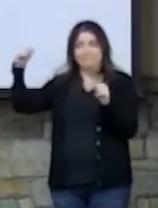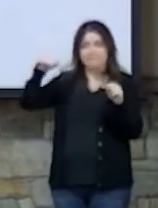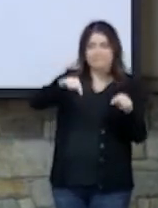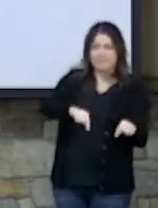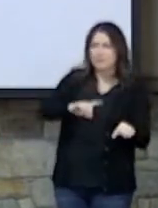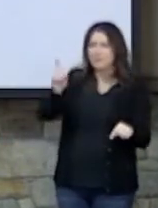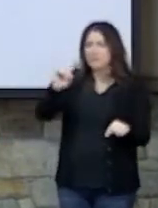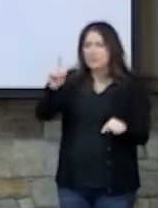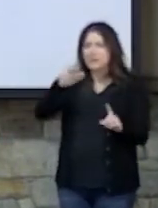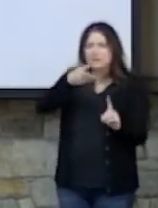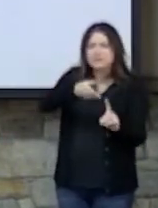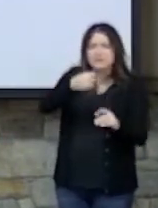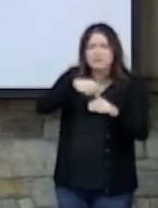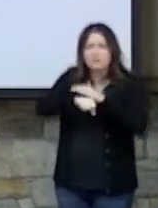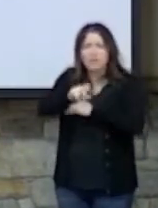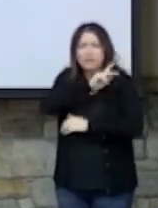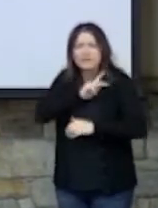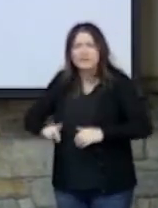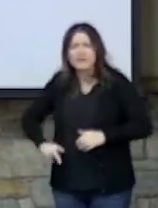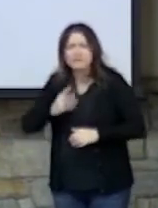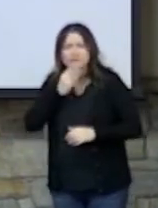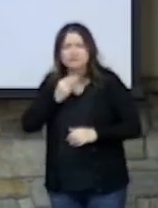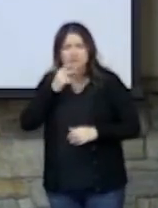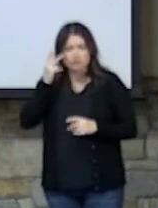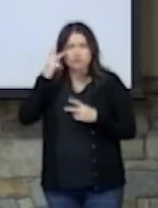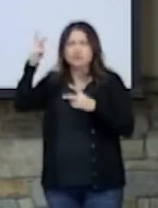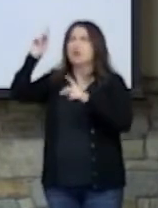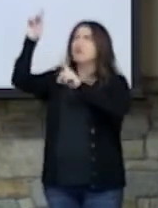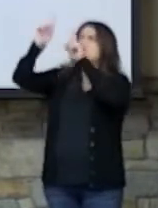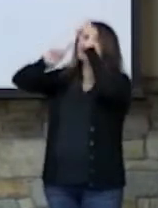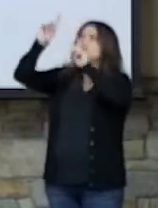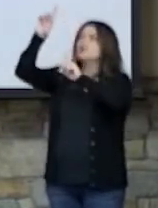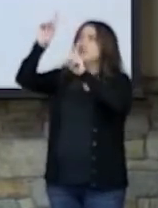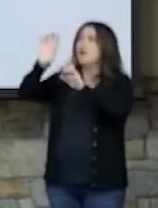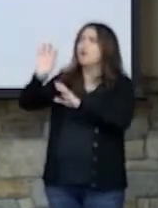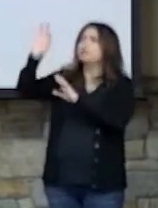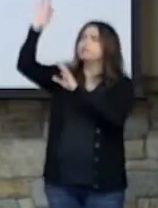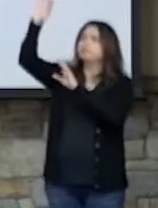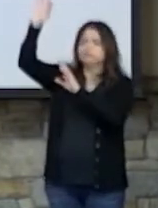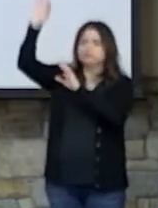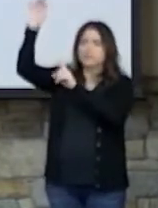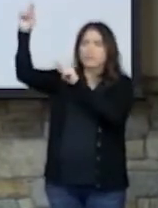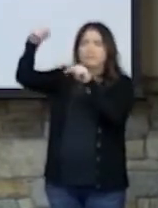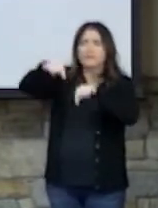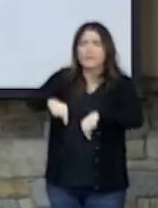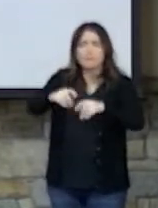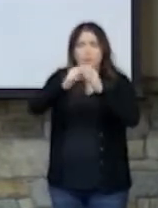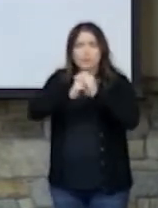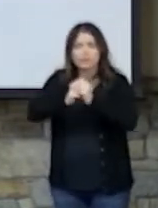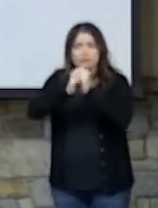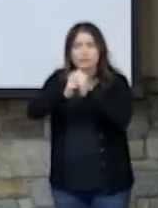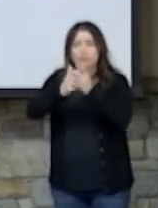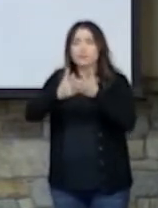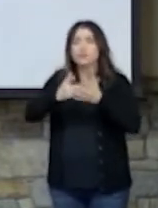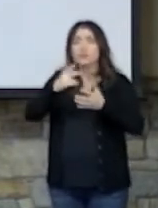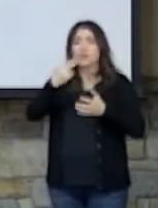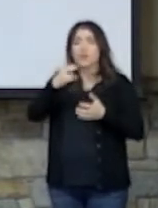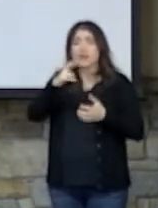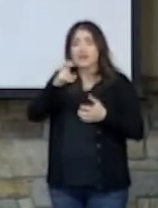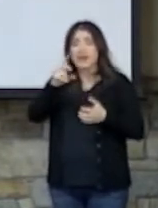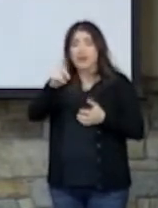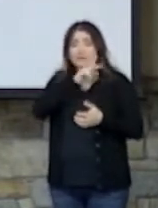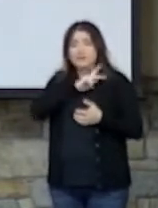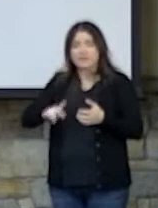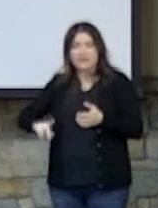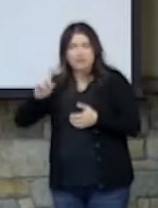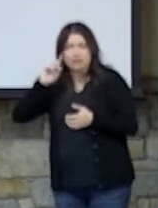of the Jews? For we saw his star when it rose, and have come to worship him. When Herod the king heard this, he was troubled,